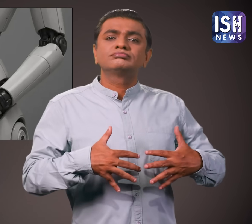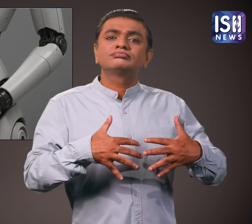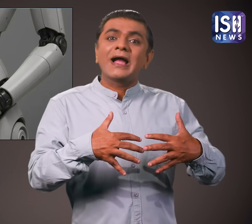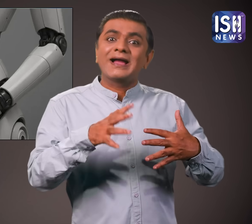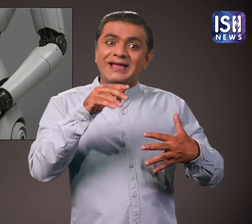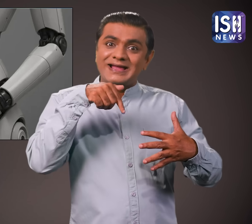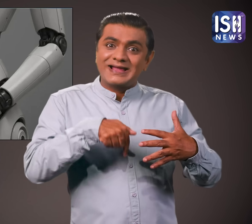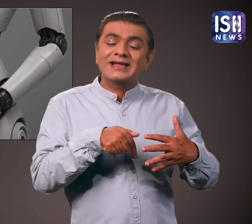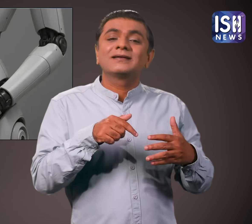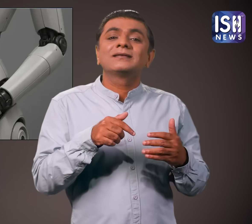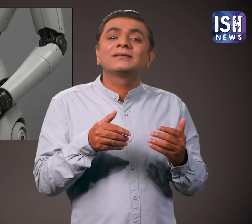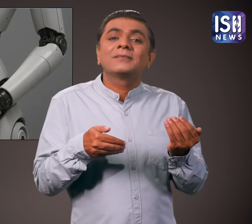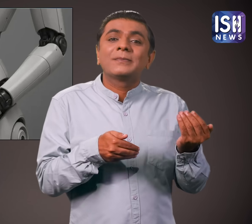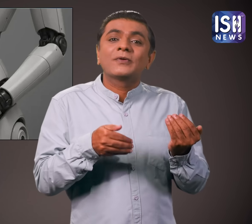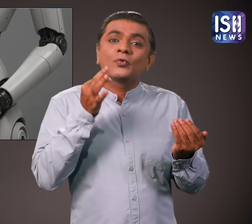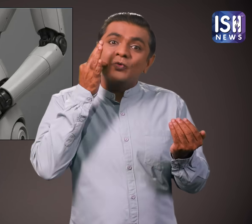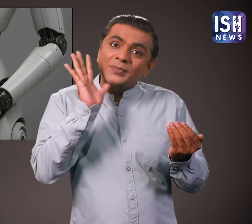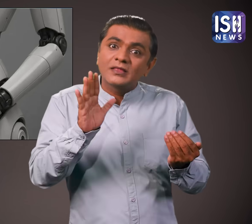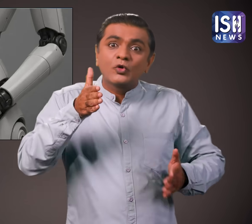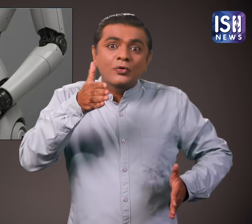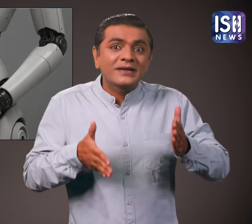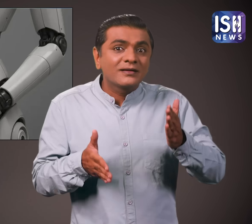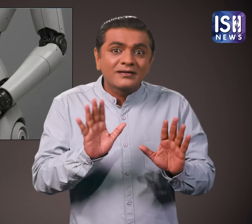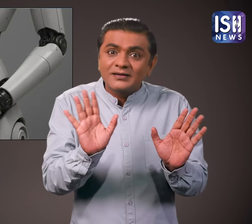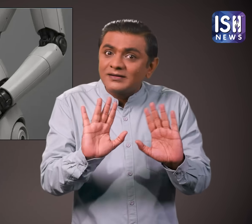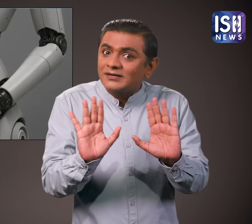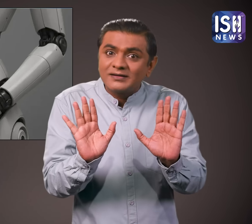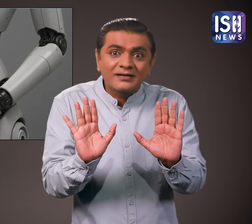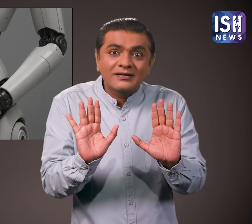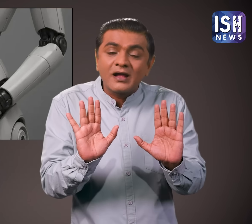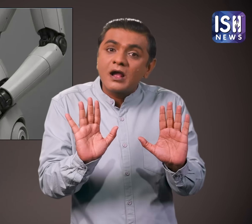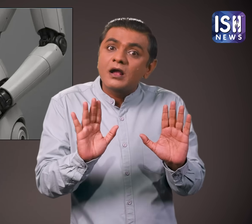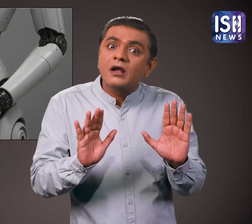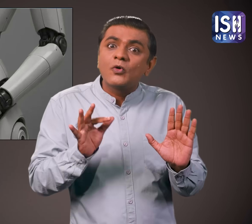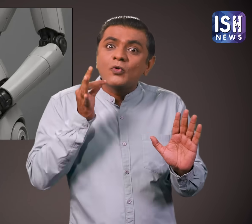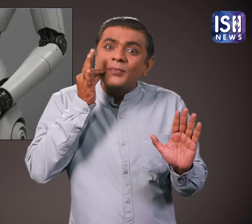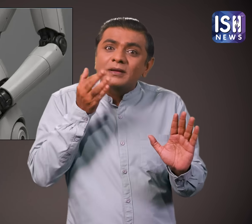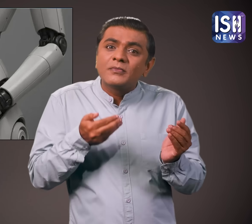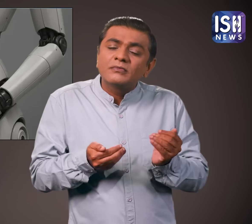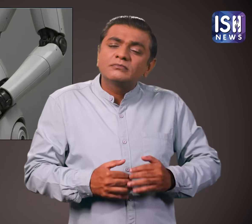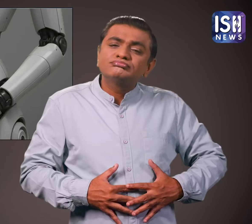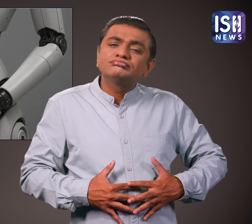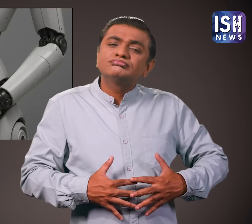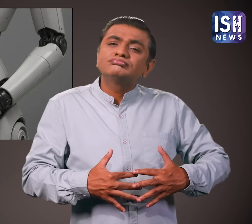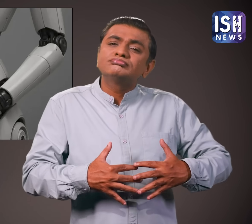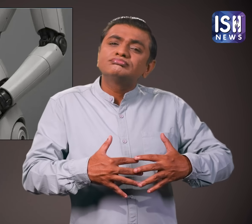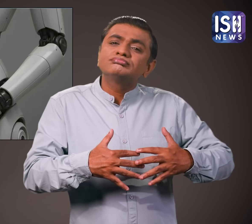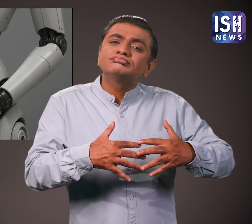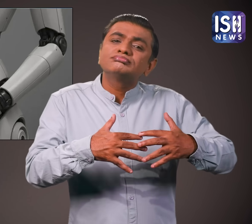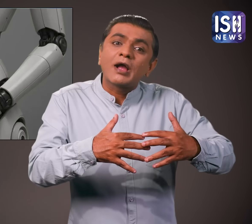It was a human fetus, not a robot. A robot can become pregnant and deliver a